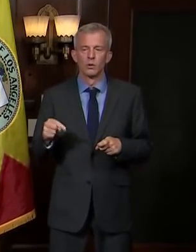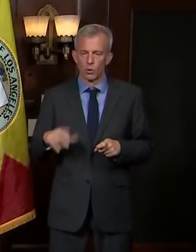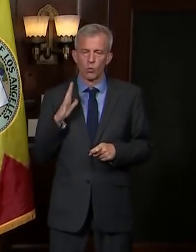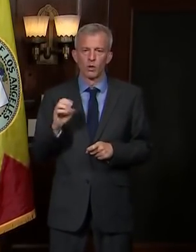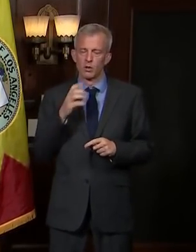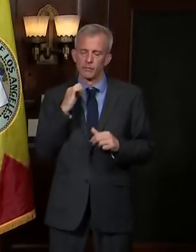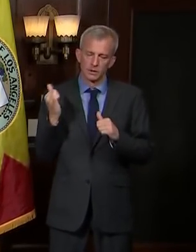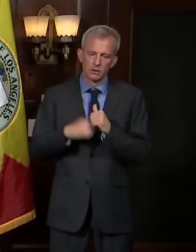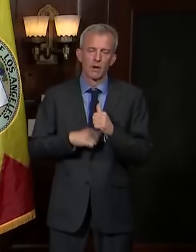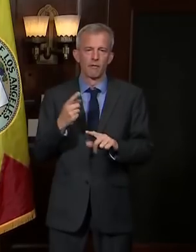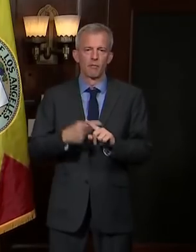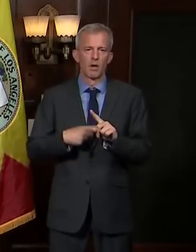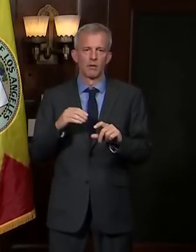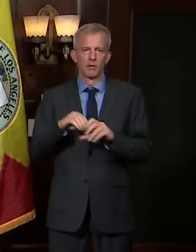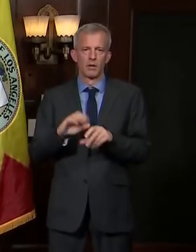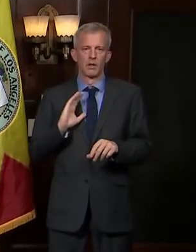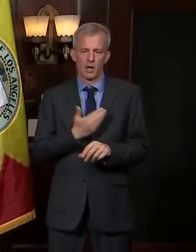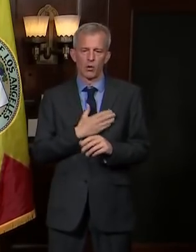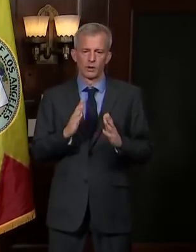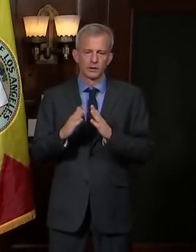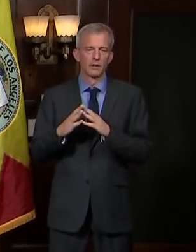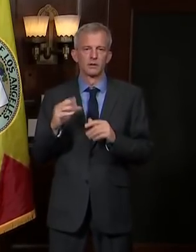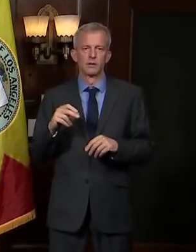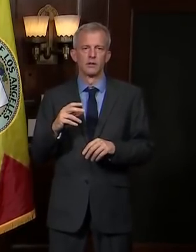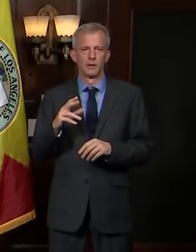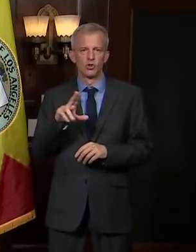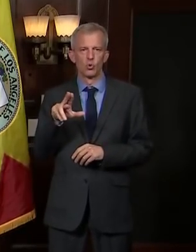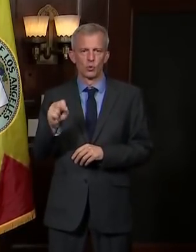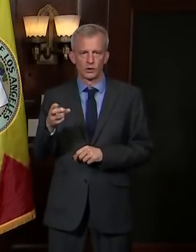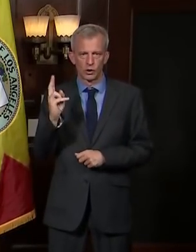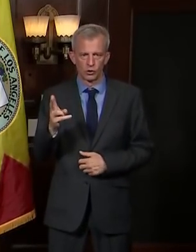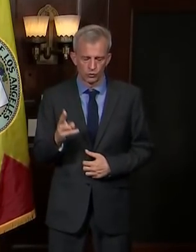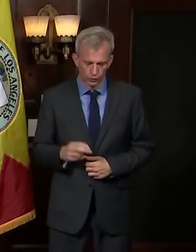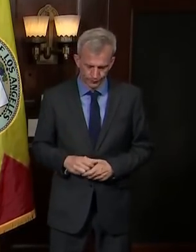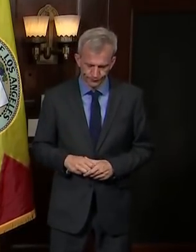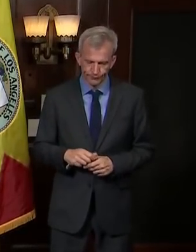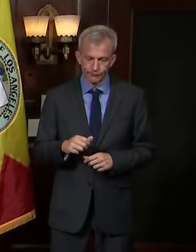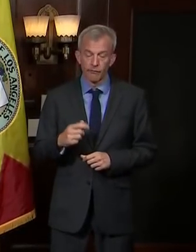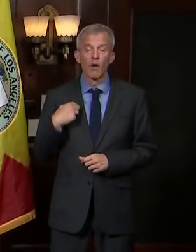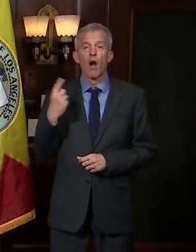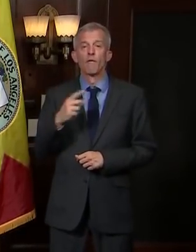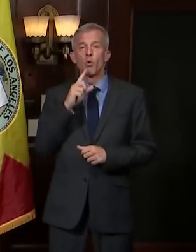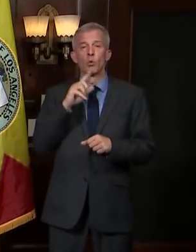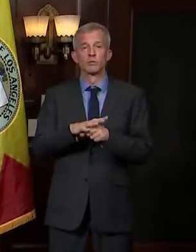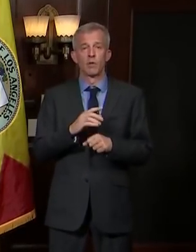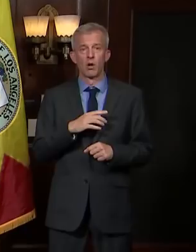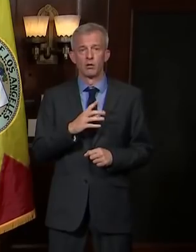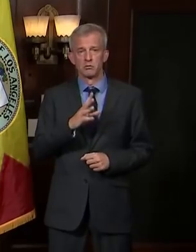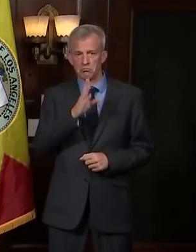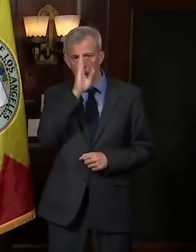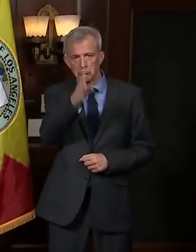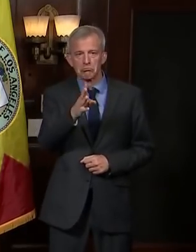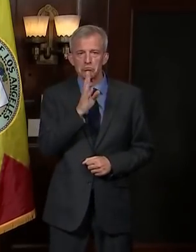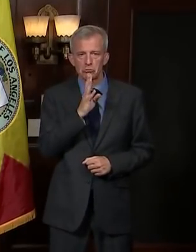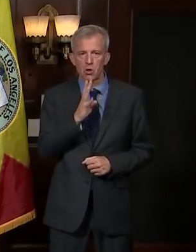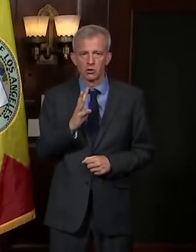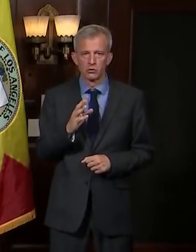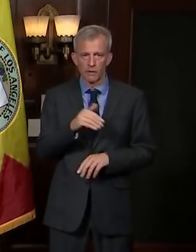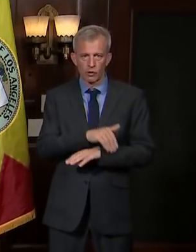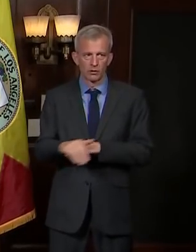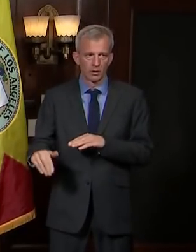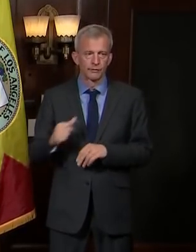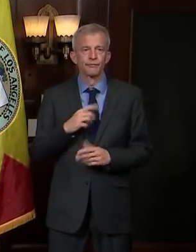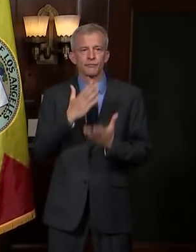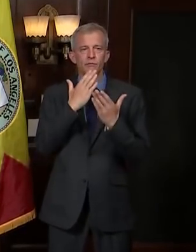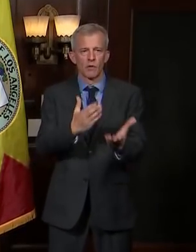our nation's history. I've always promised to tell it to you straight here each night, and I thank you for letting me spend some time with you